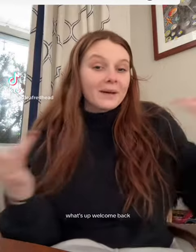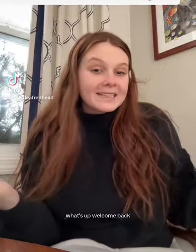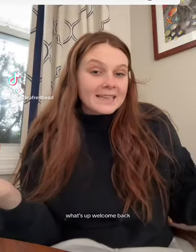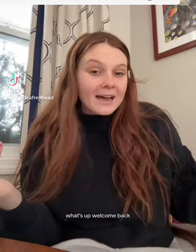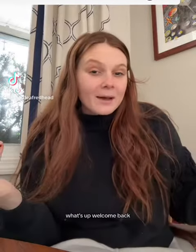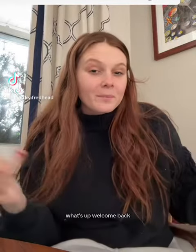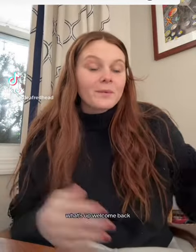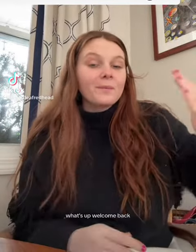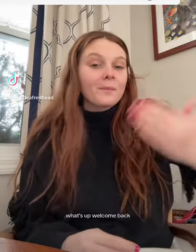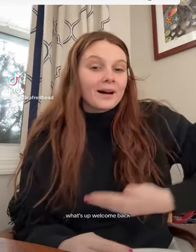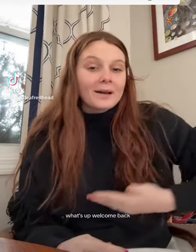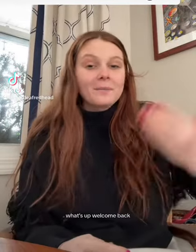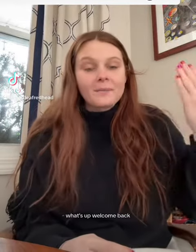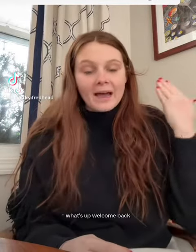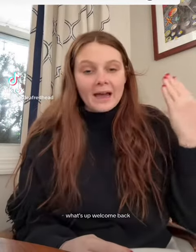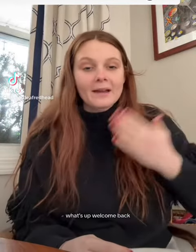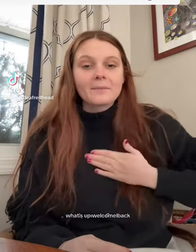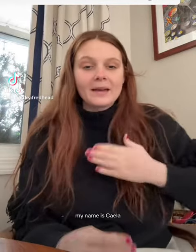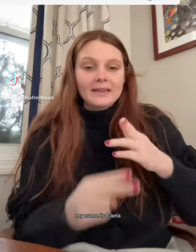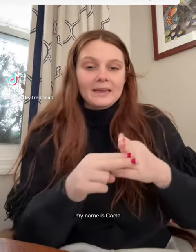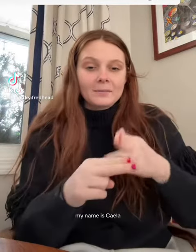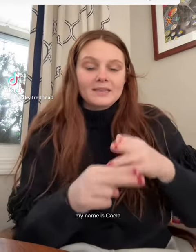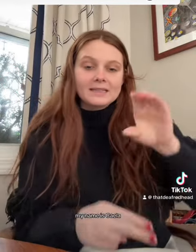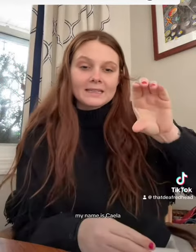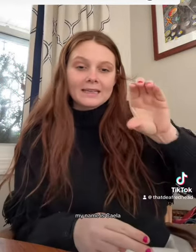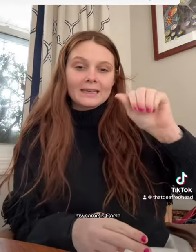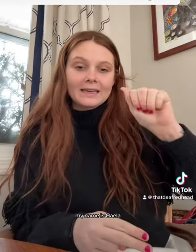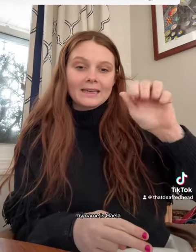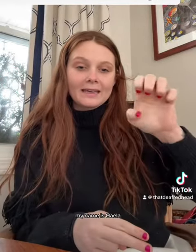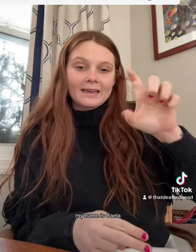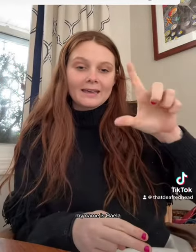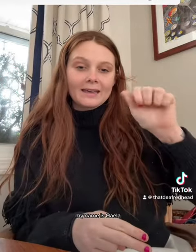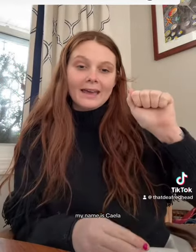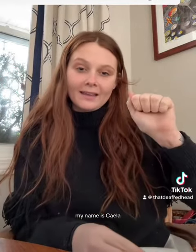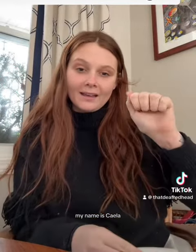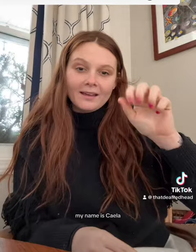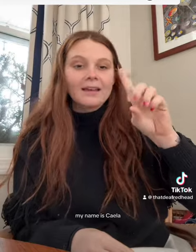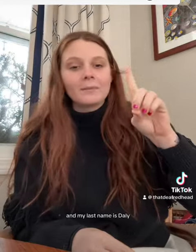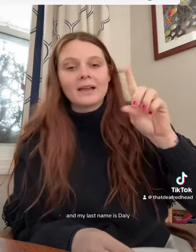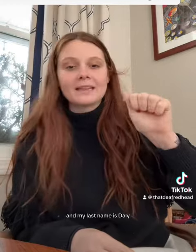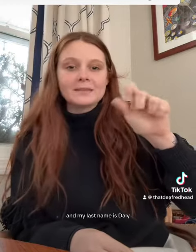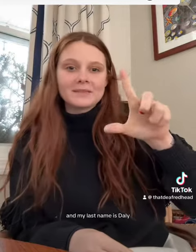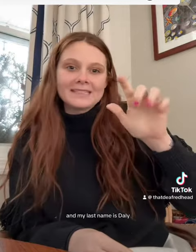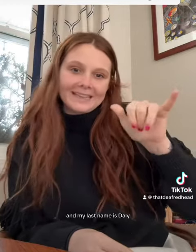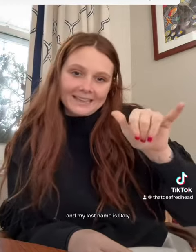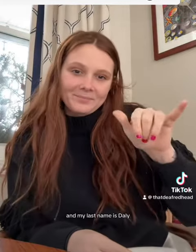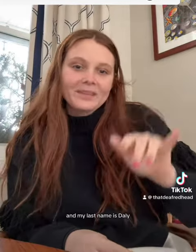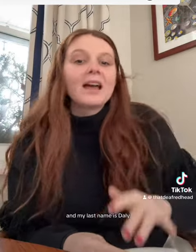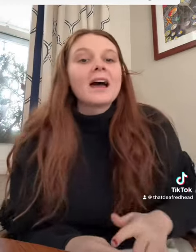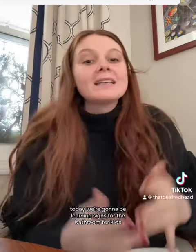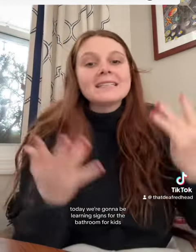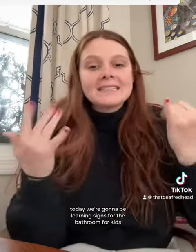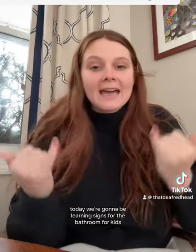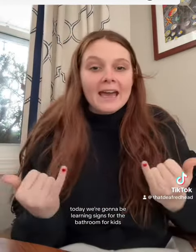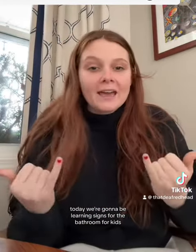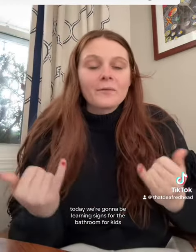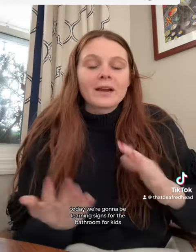What's up? Welcome back. My name is Caela and my last name is Daly. Today we're going to